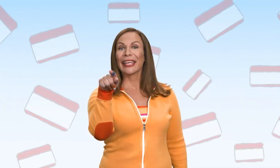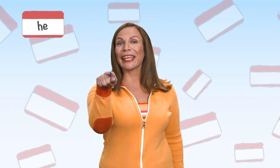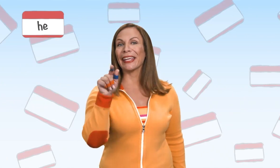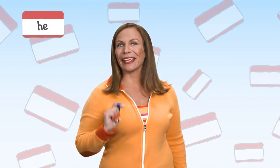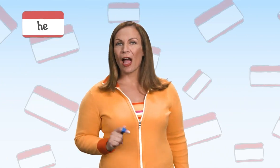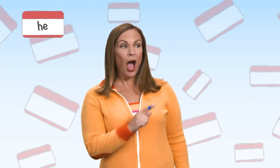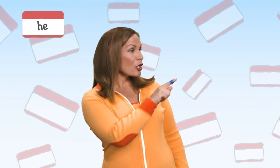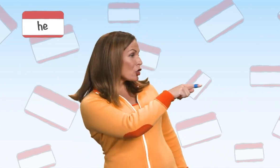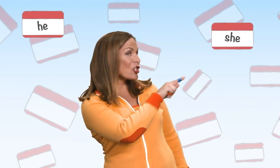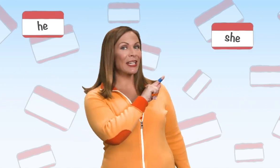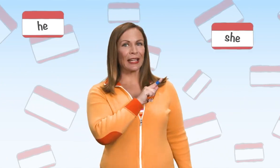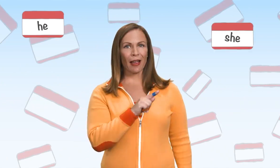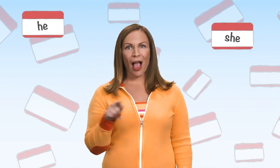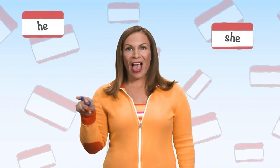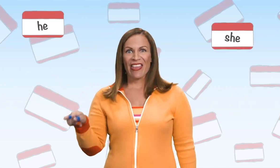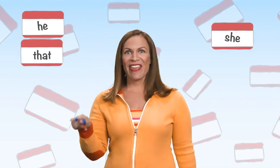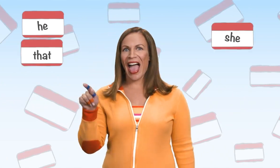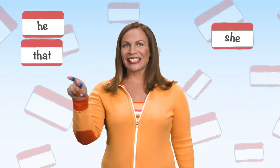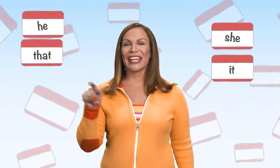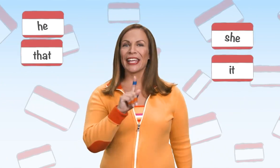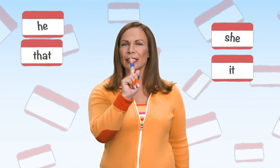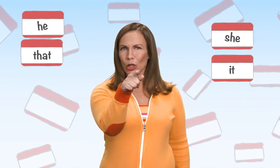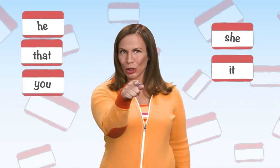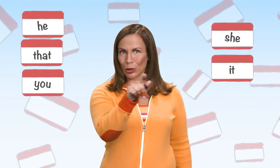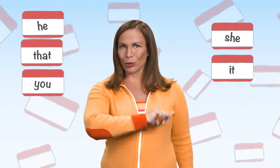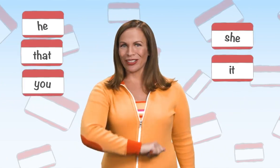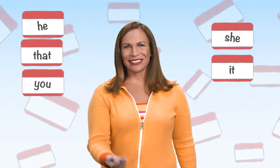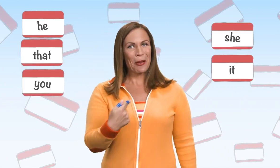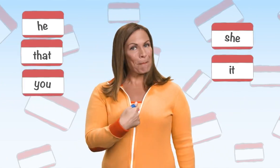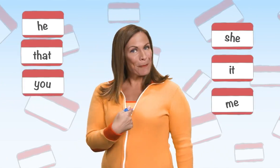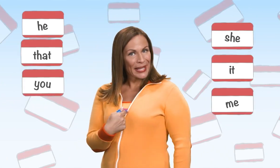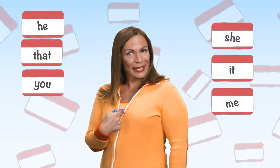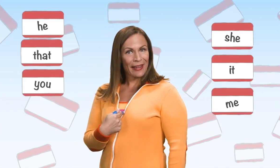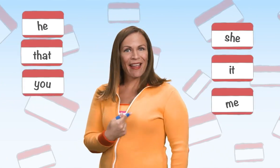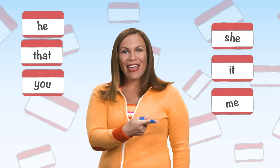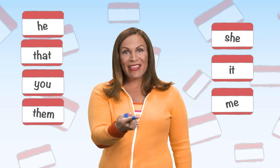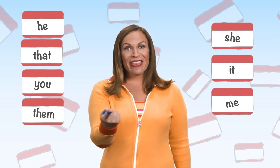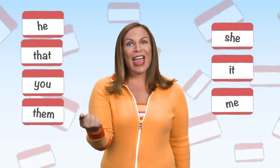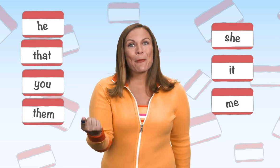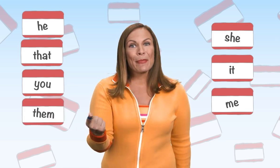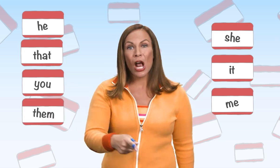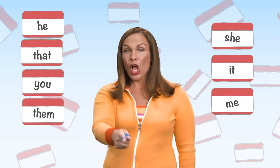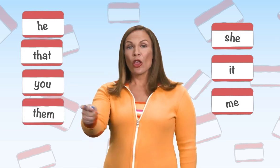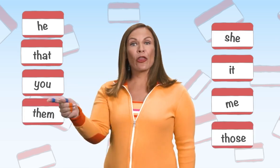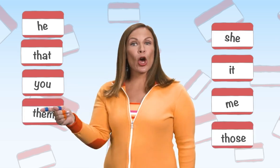He, she, that, it, you, me, them,